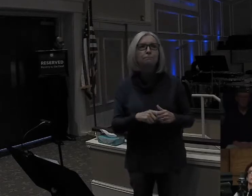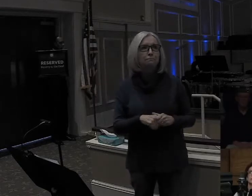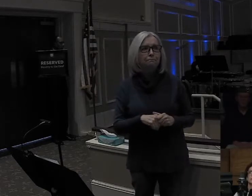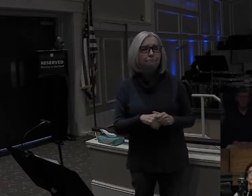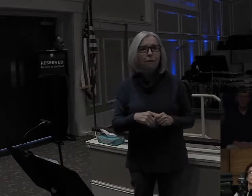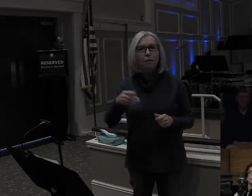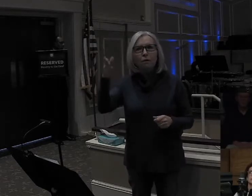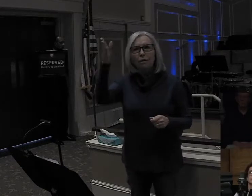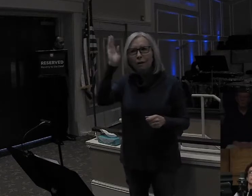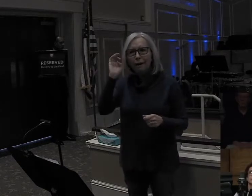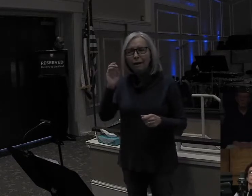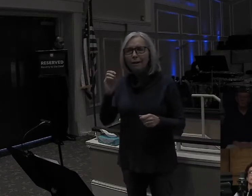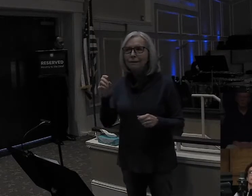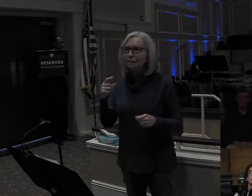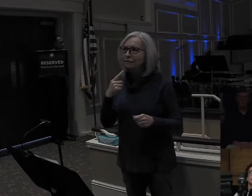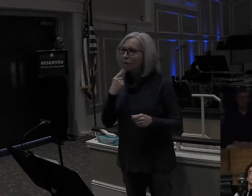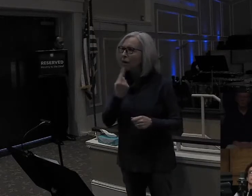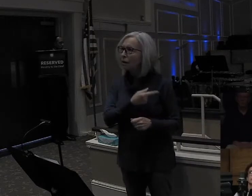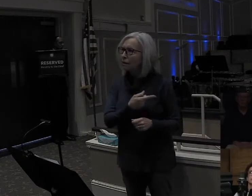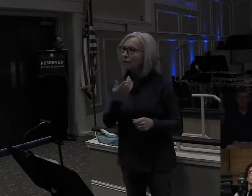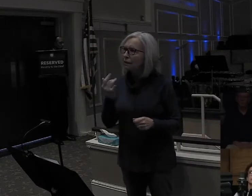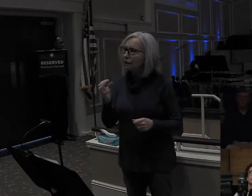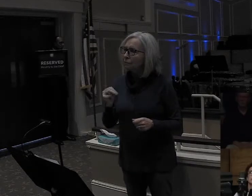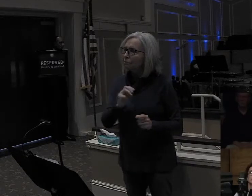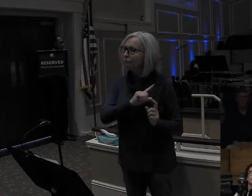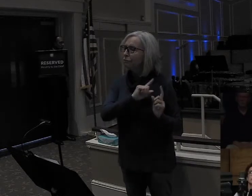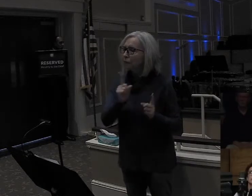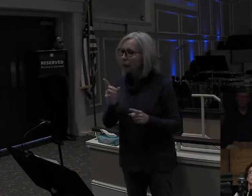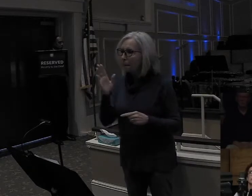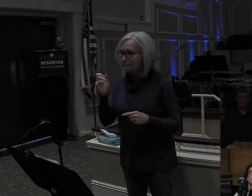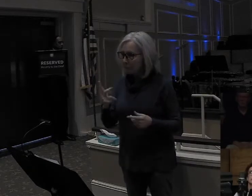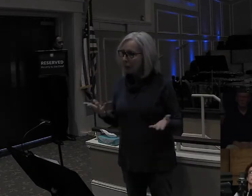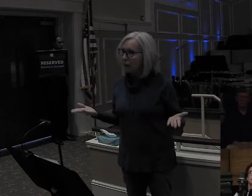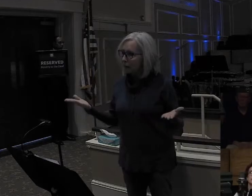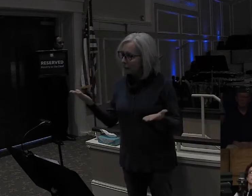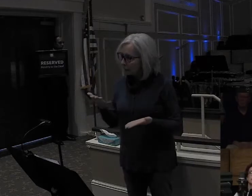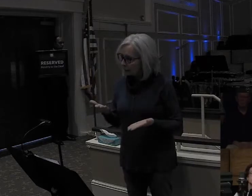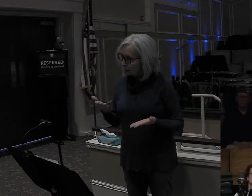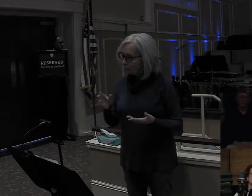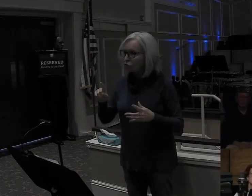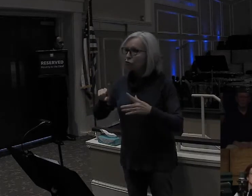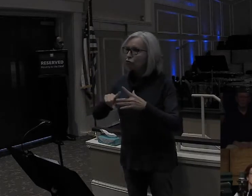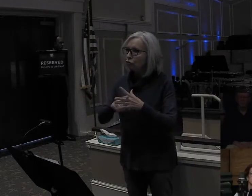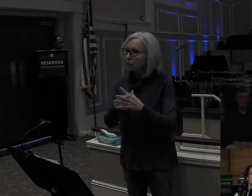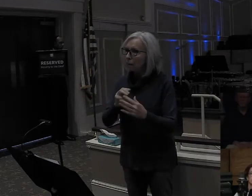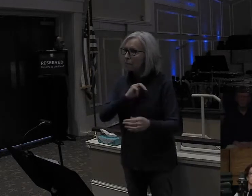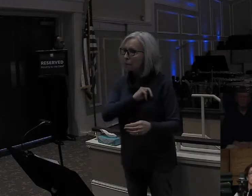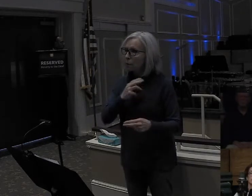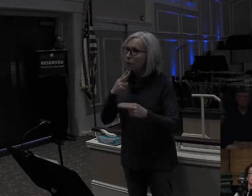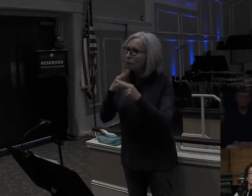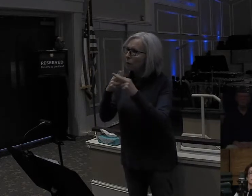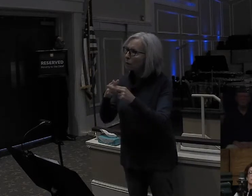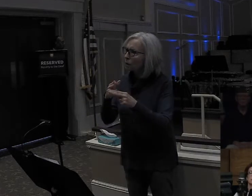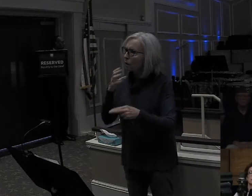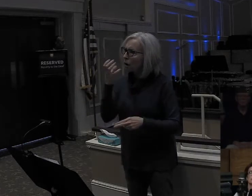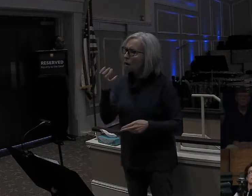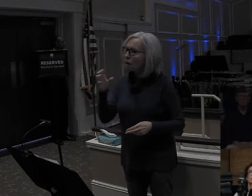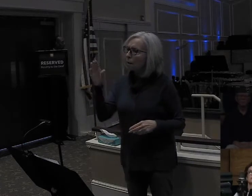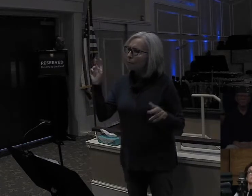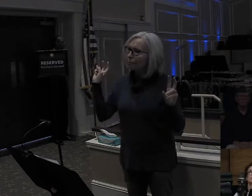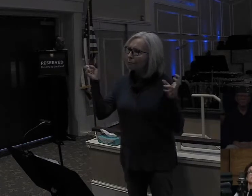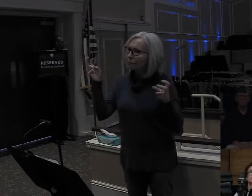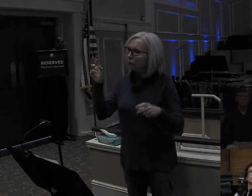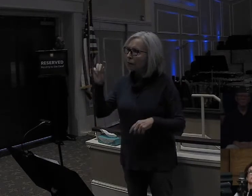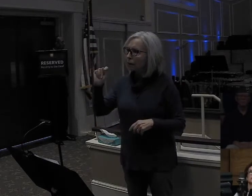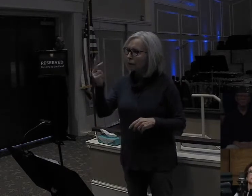God put it on my heart to move back here and start something called the Block KC with one of my friends. And as my friend Luke and I started the Block, our